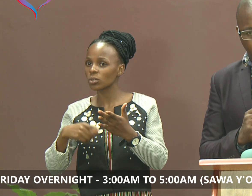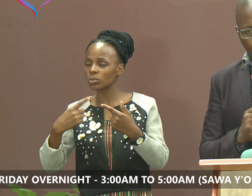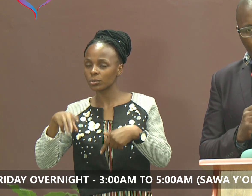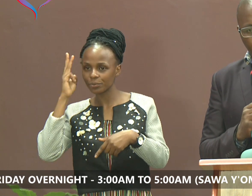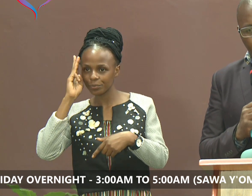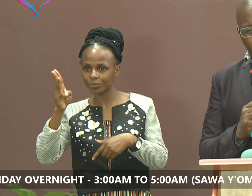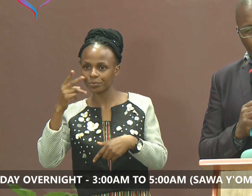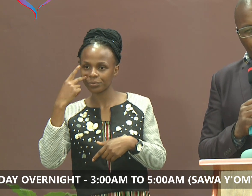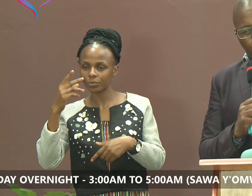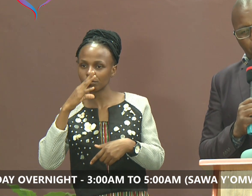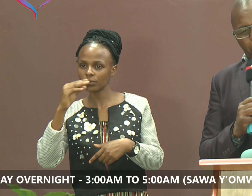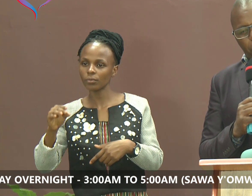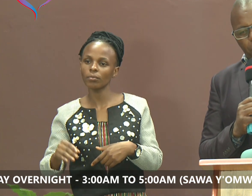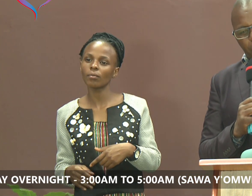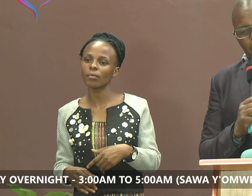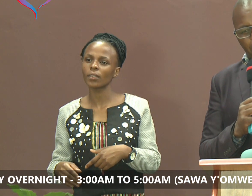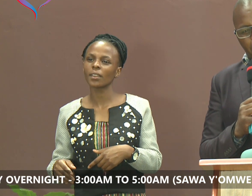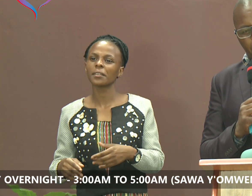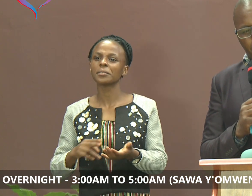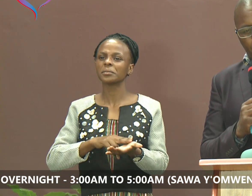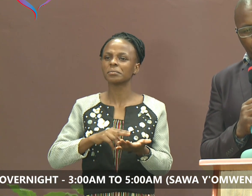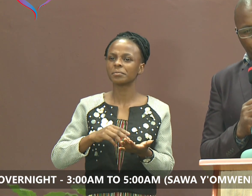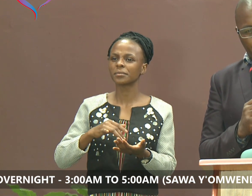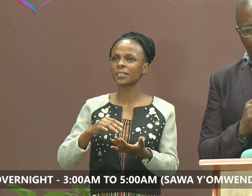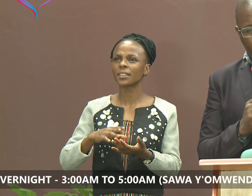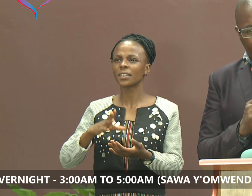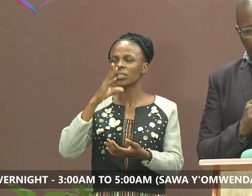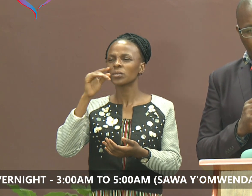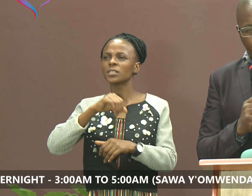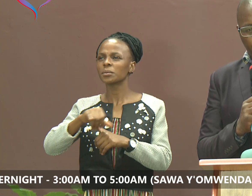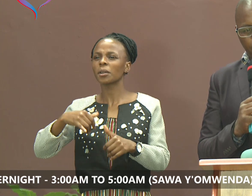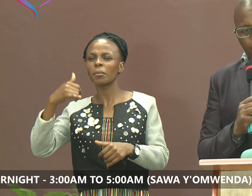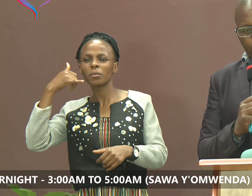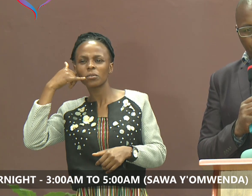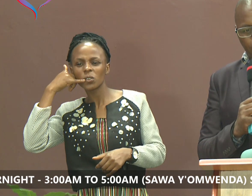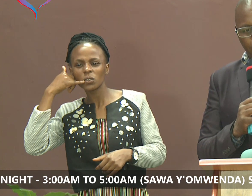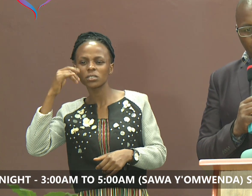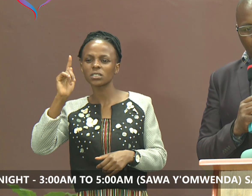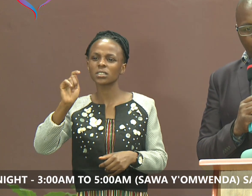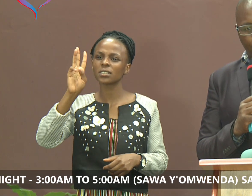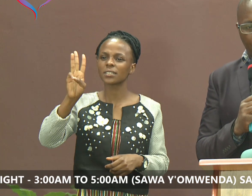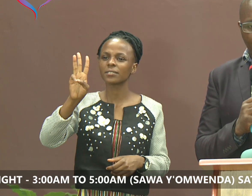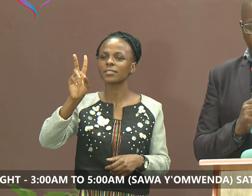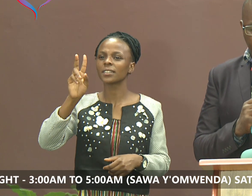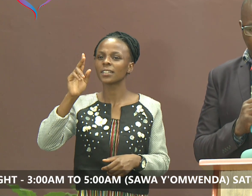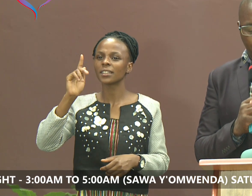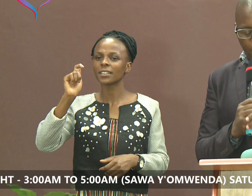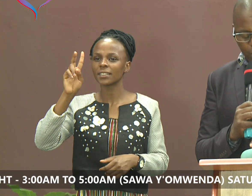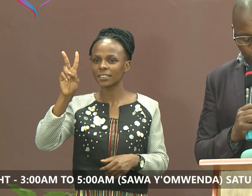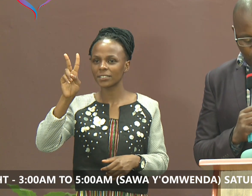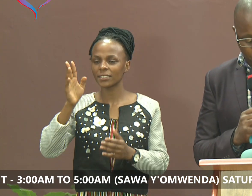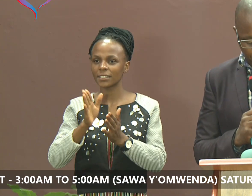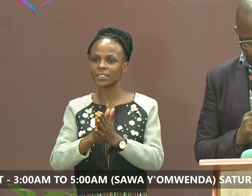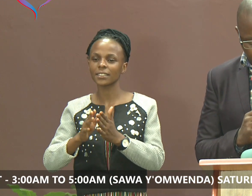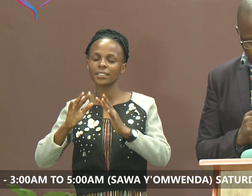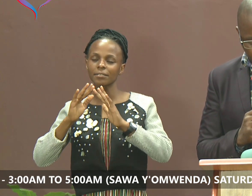Because in it and social media basically we are talking about phones and television and internet. Those are the things that really are minuses and